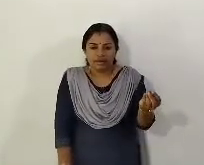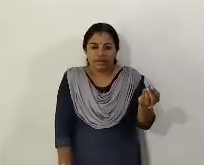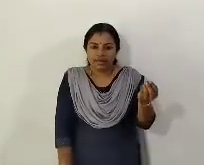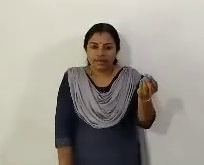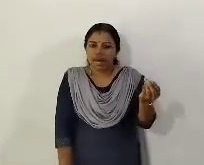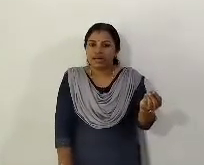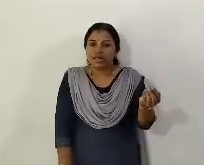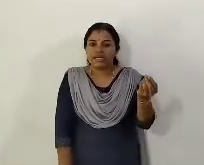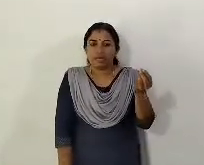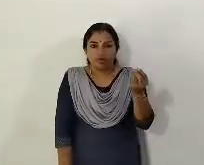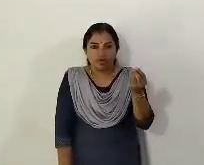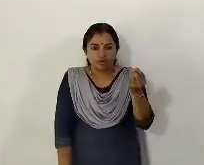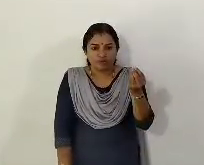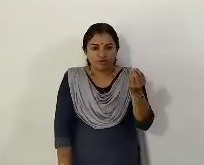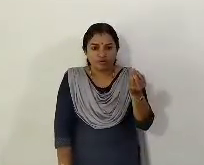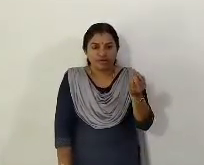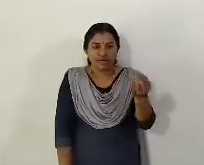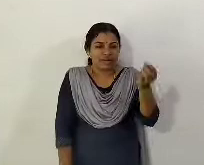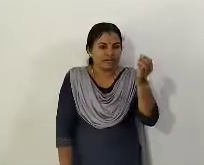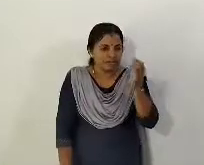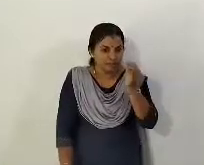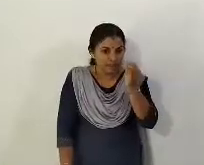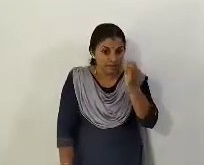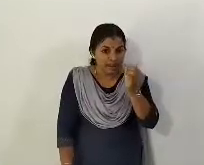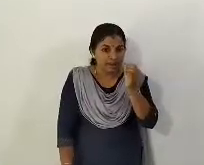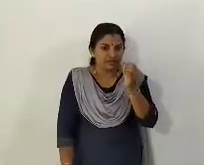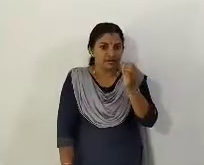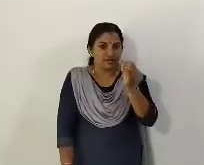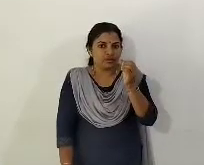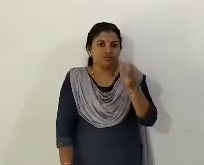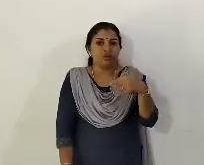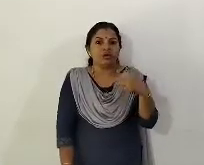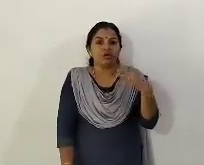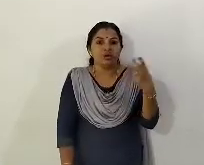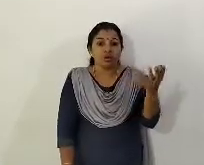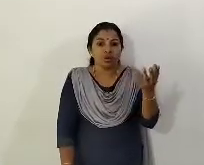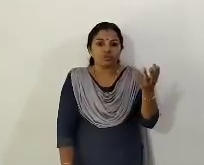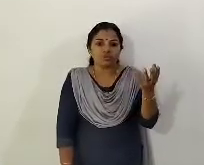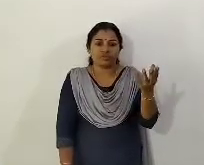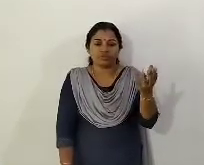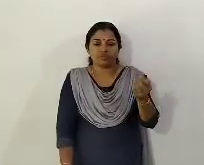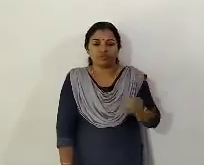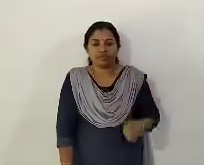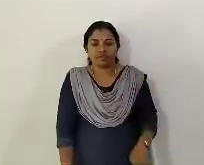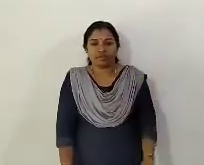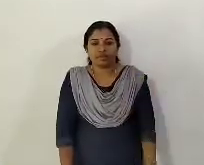the clarity of that image will lose